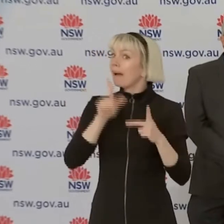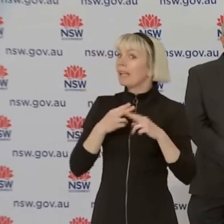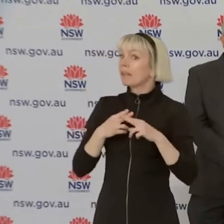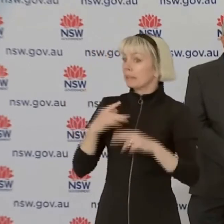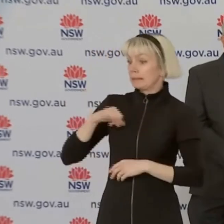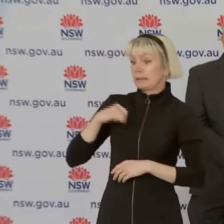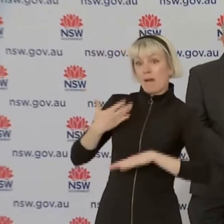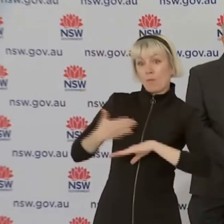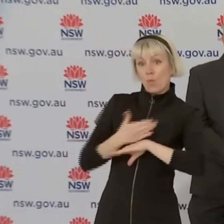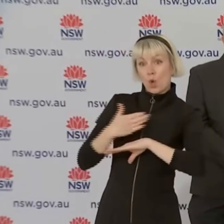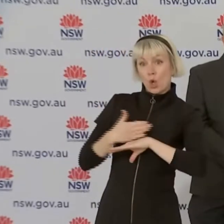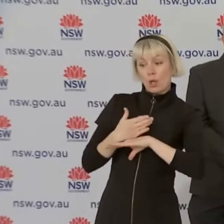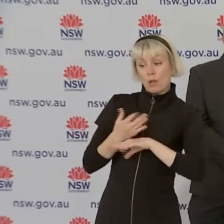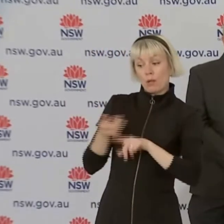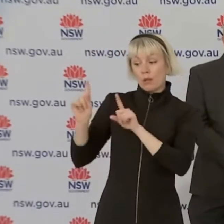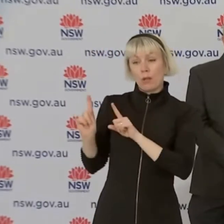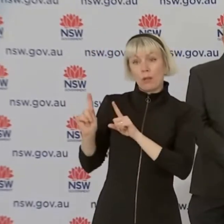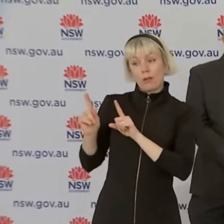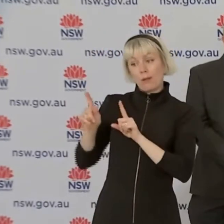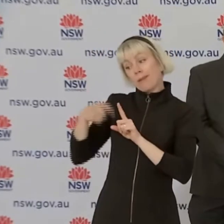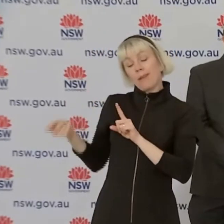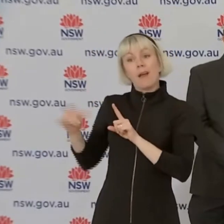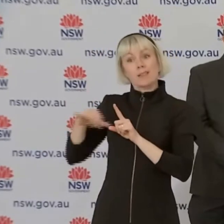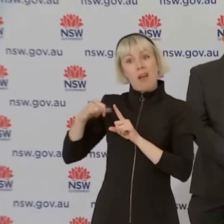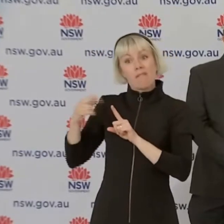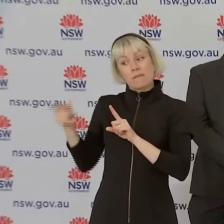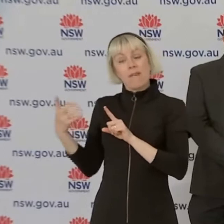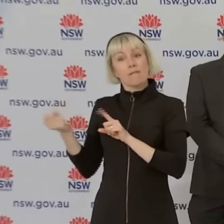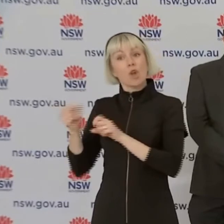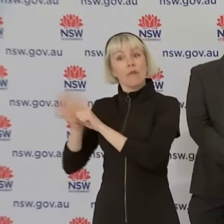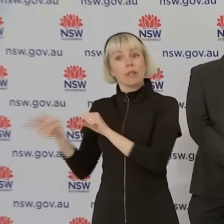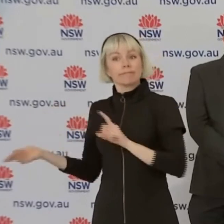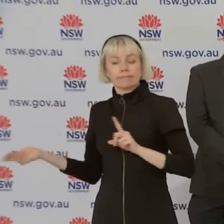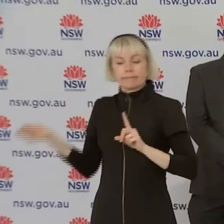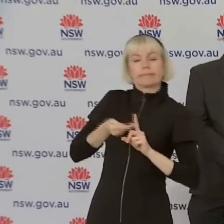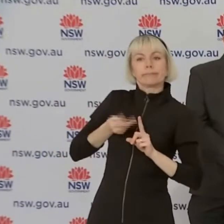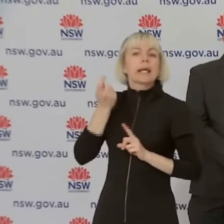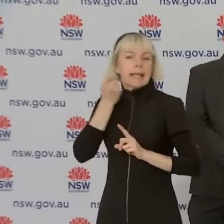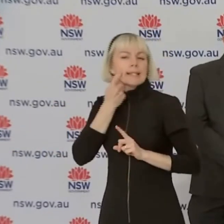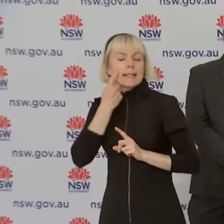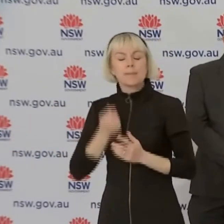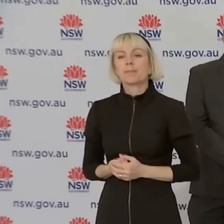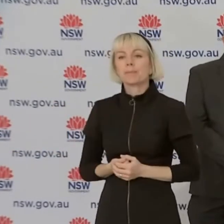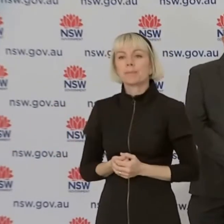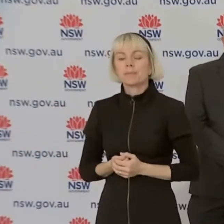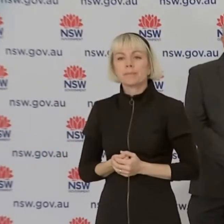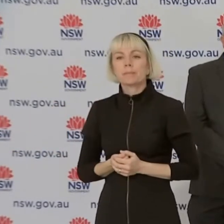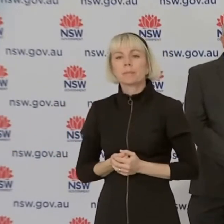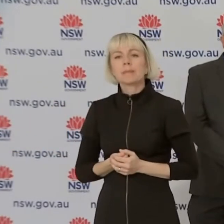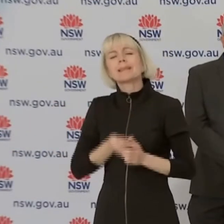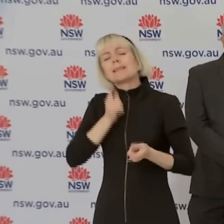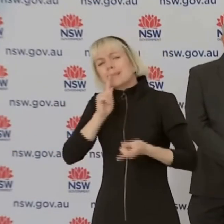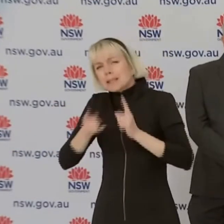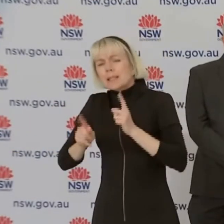that's been introduced by a customer, and then the staff are obviously very close in those shops, and then we